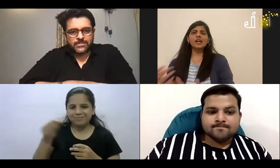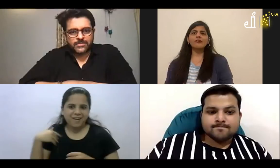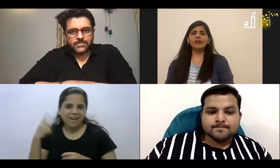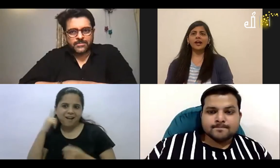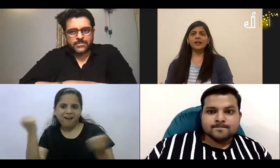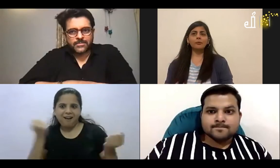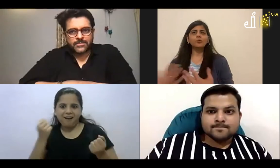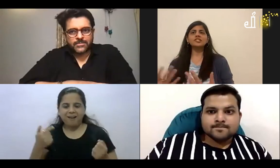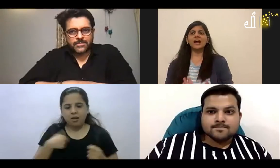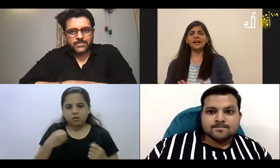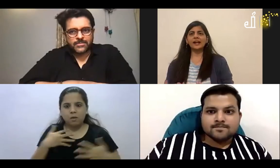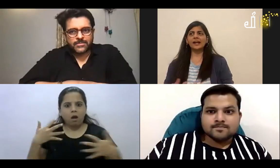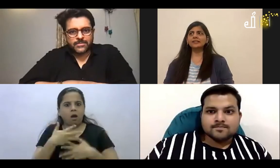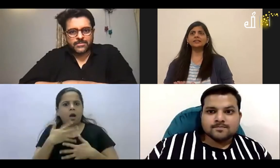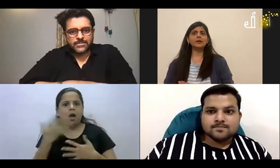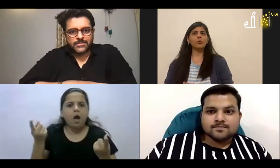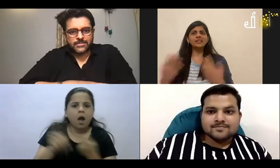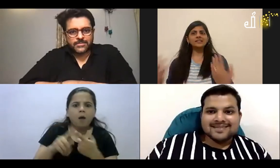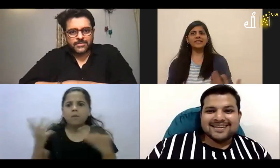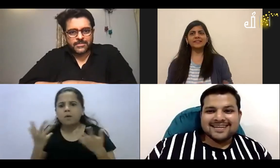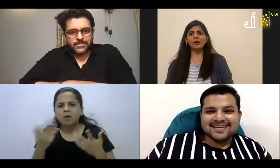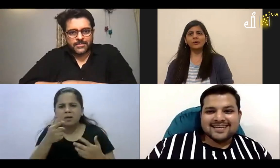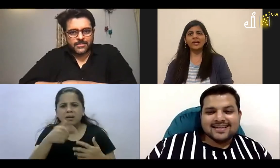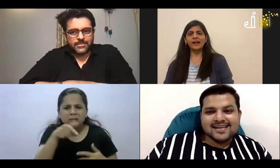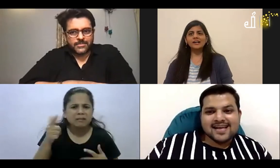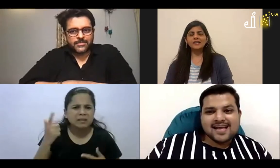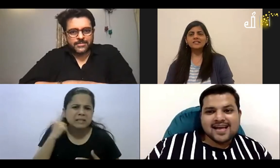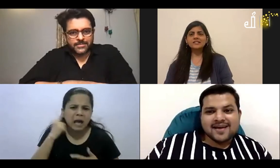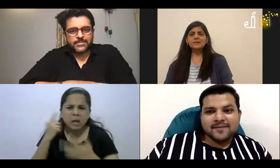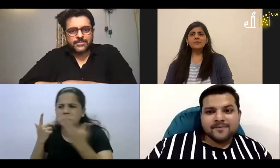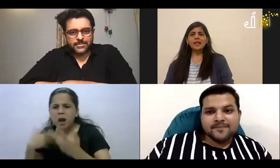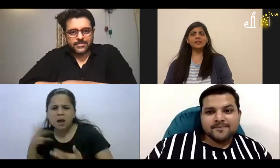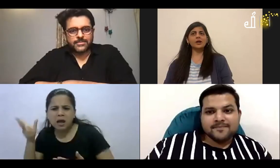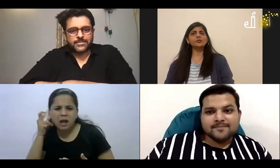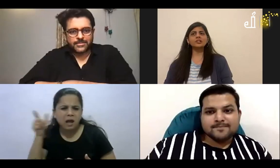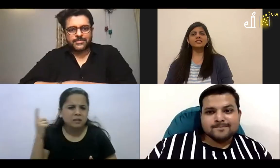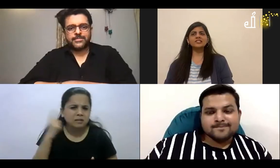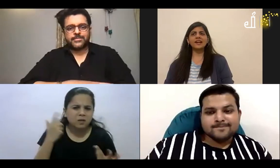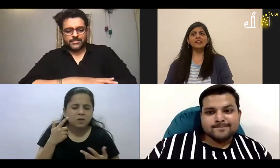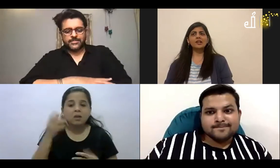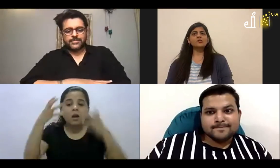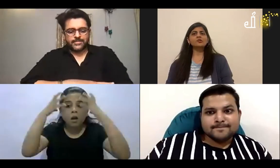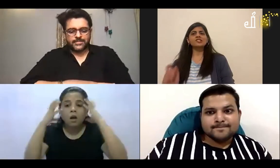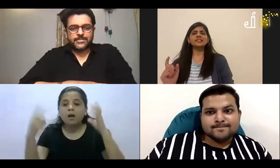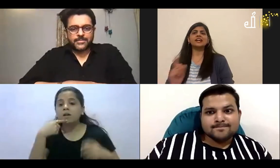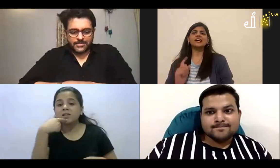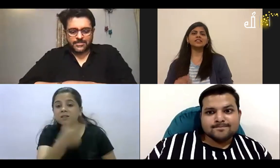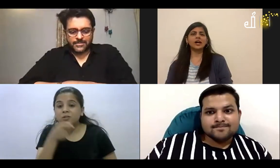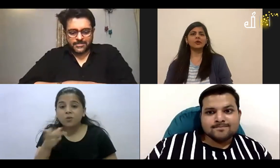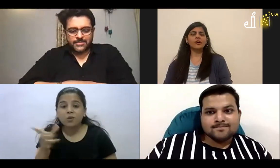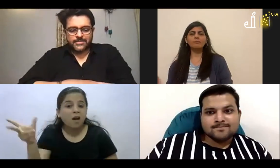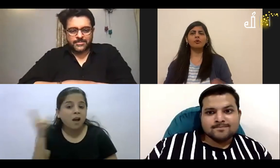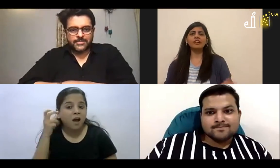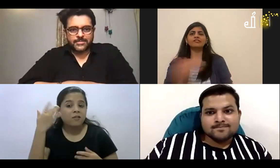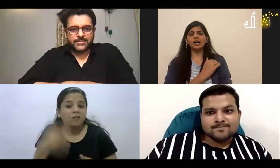was terrified. Like, what was that? And I just said, what is that sound that I heard? And the audiologist said, you just heard the